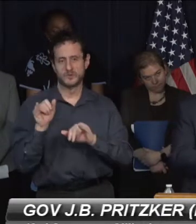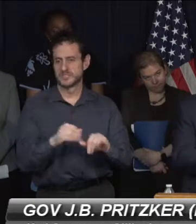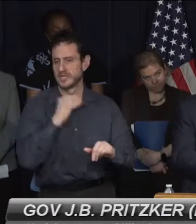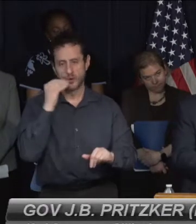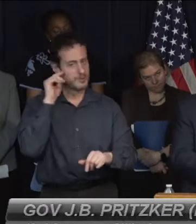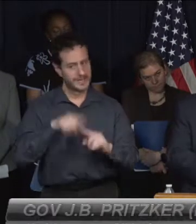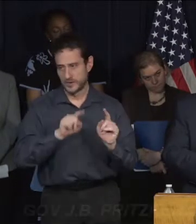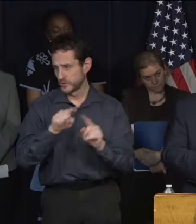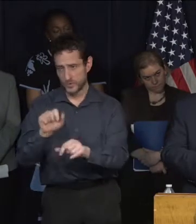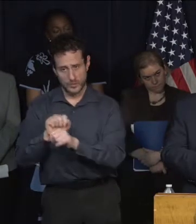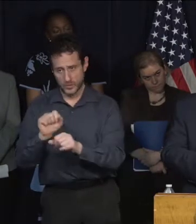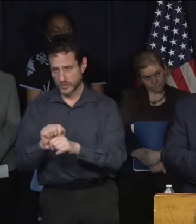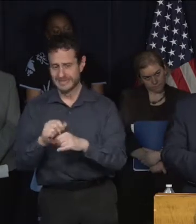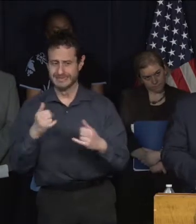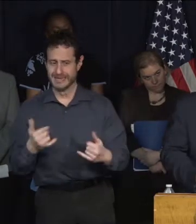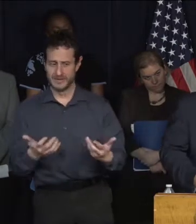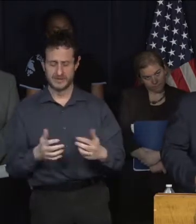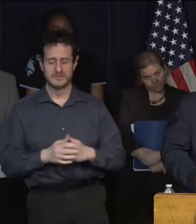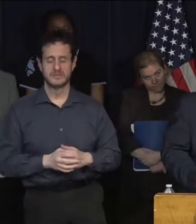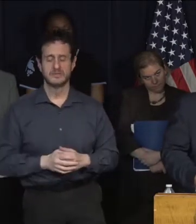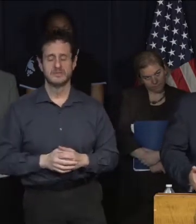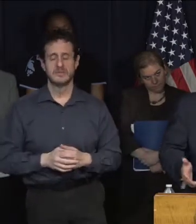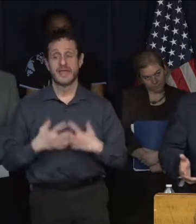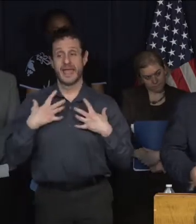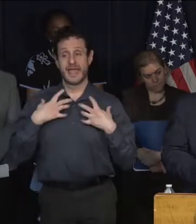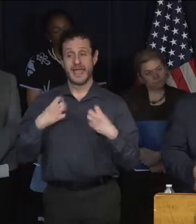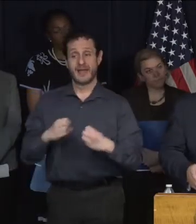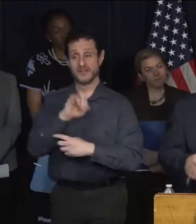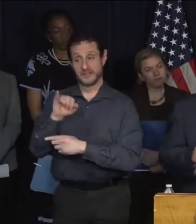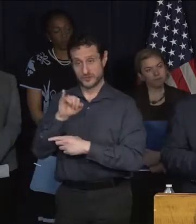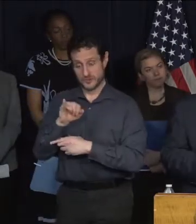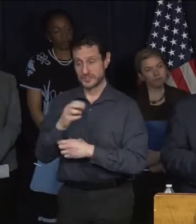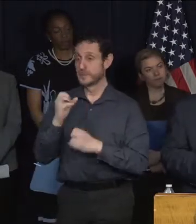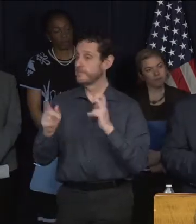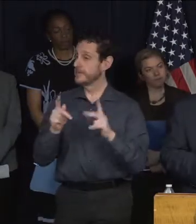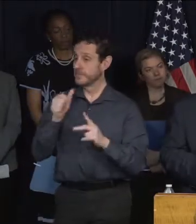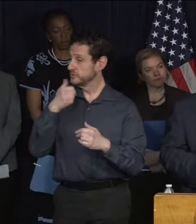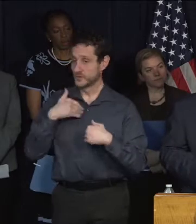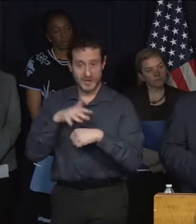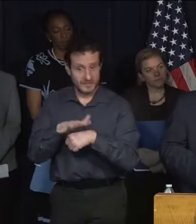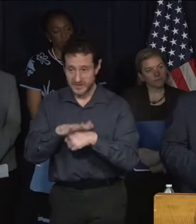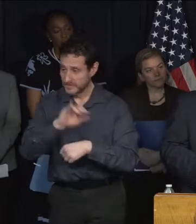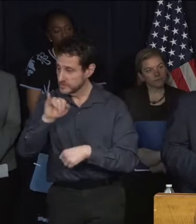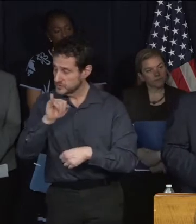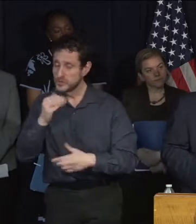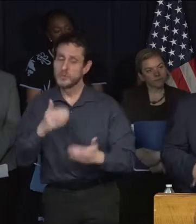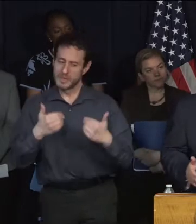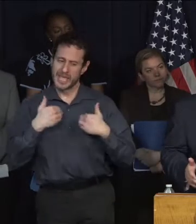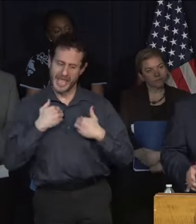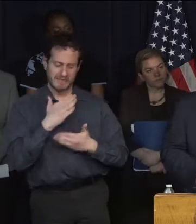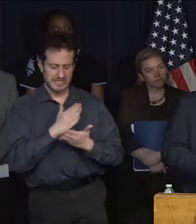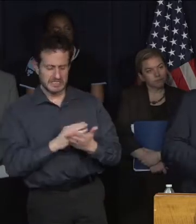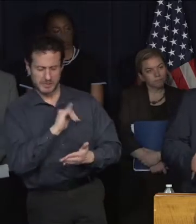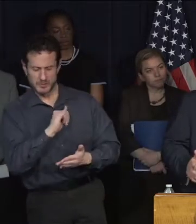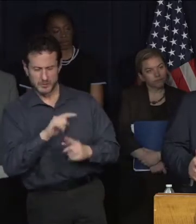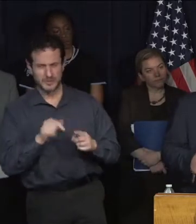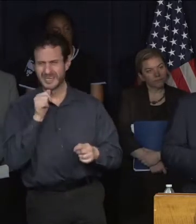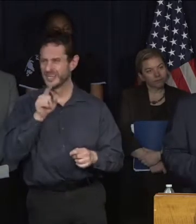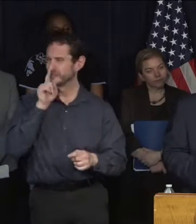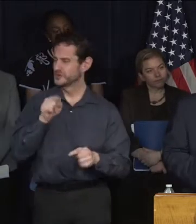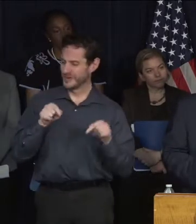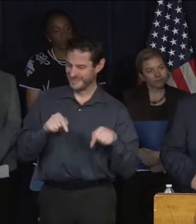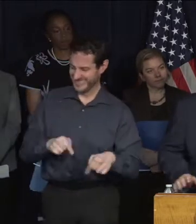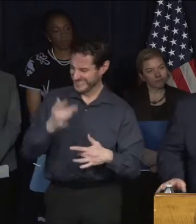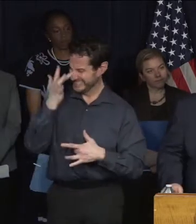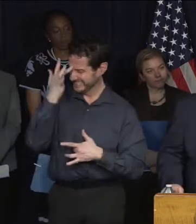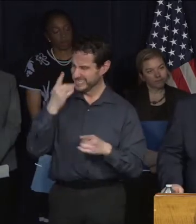course, I just want to add is, you know, health coverage, right? There are many people who are underinsured or maybe insured but don't know whether they're insured for